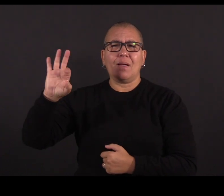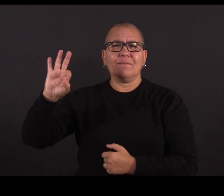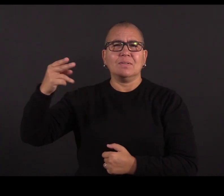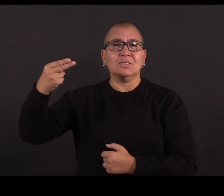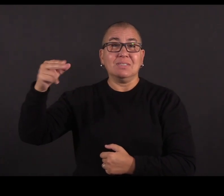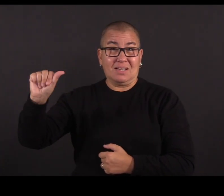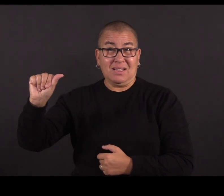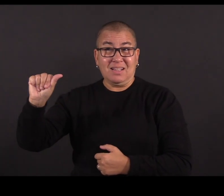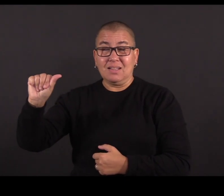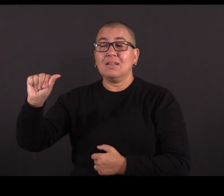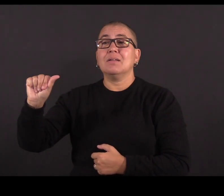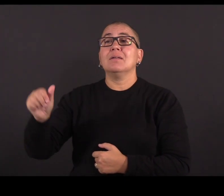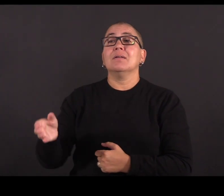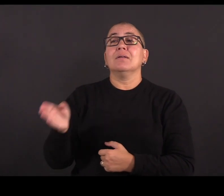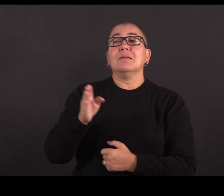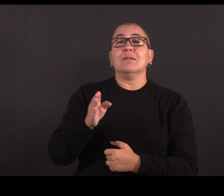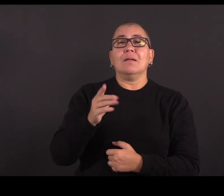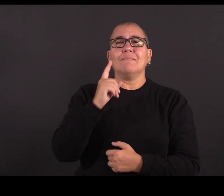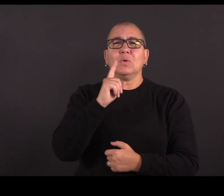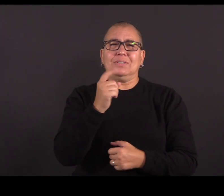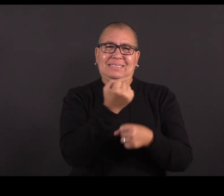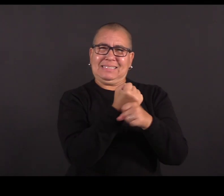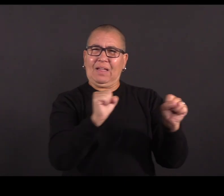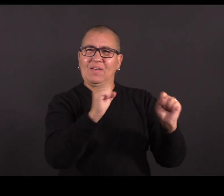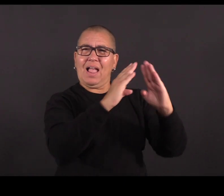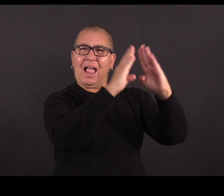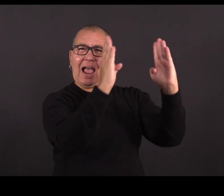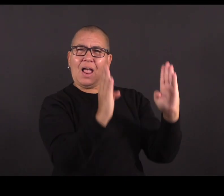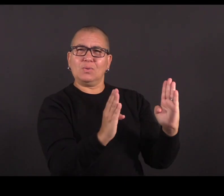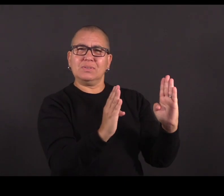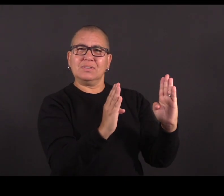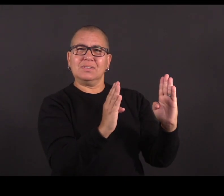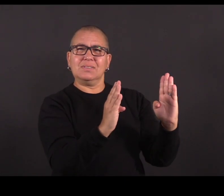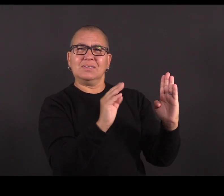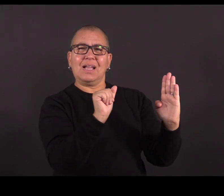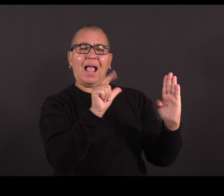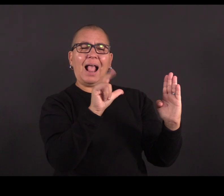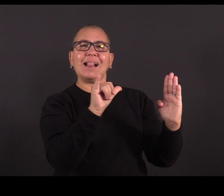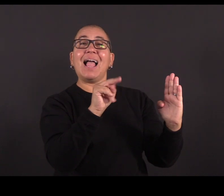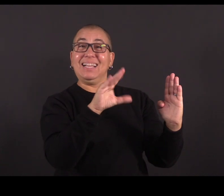series by the Safe Housing Alliance about LIHTC.